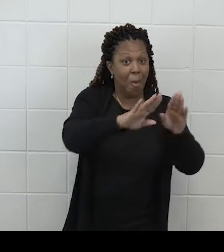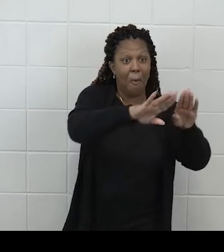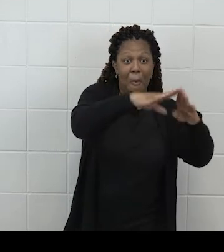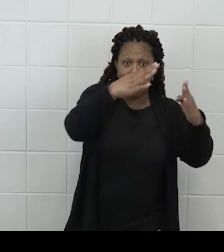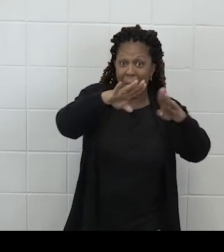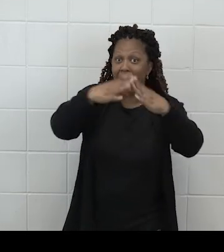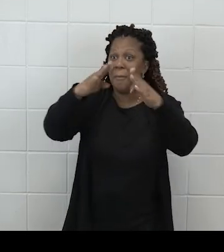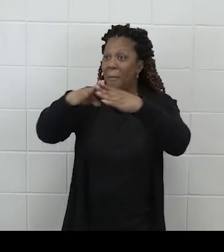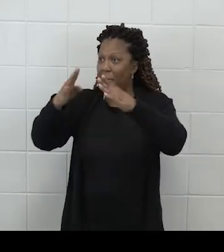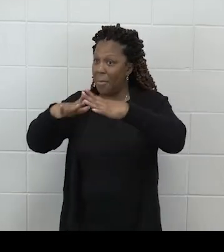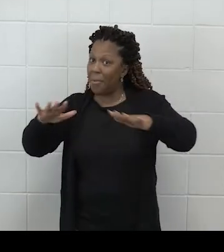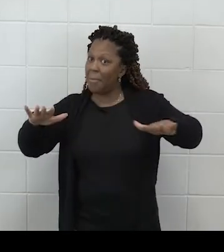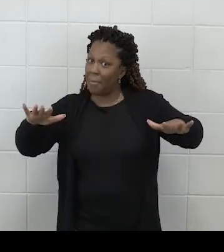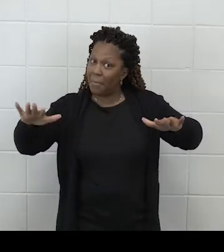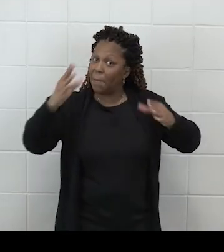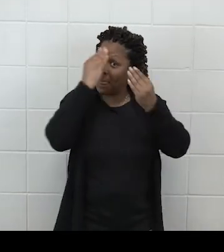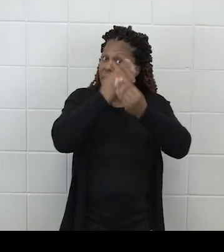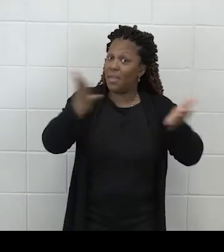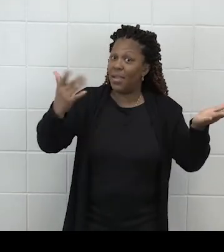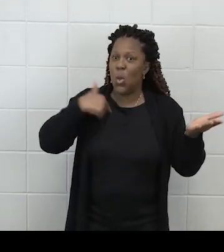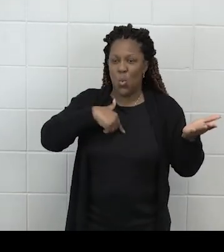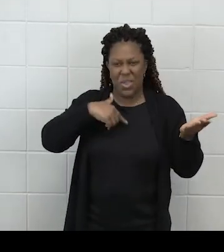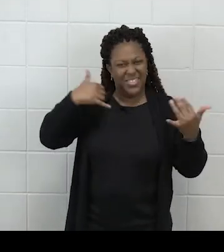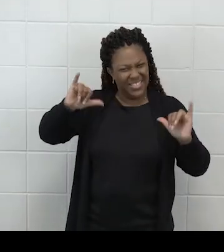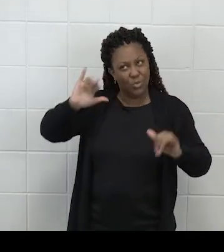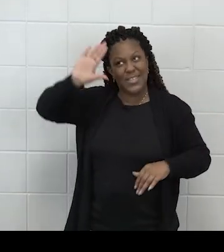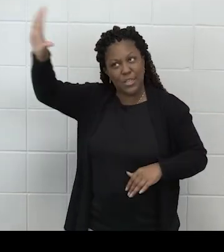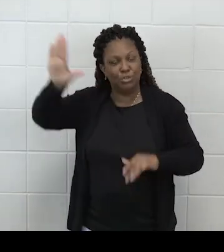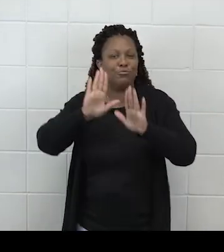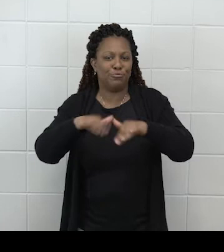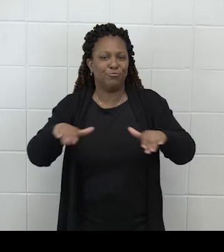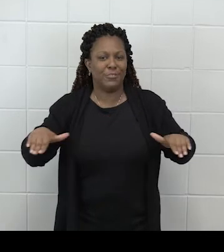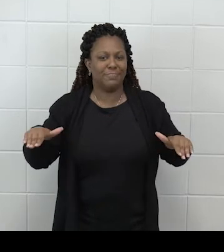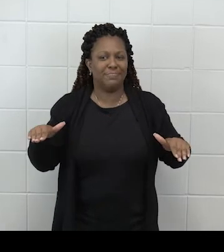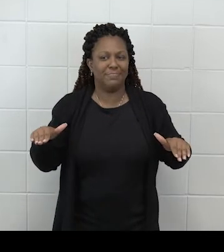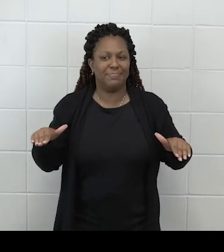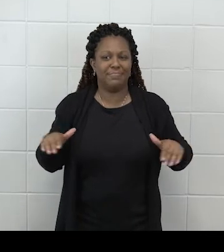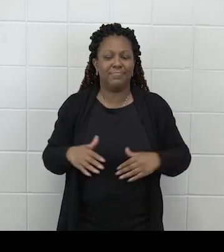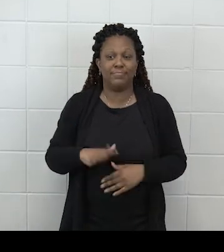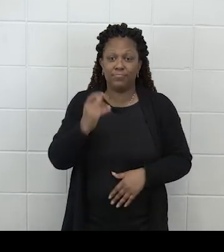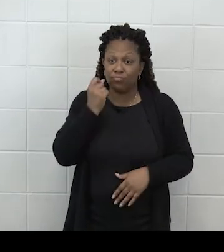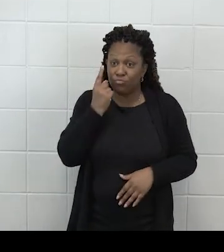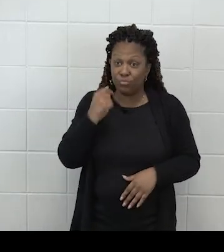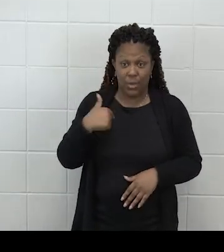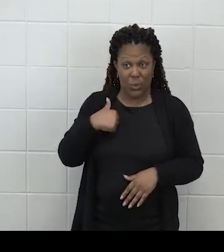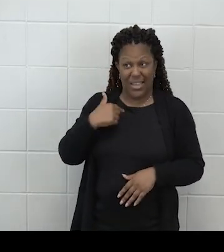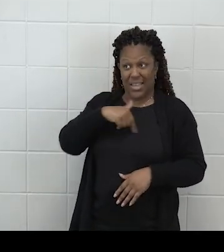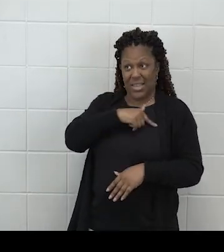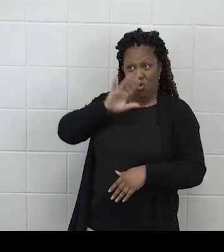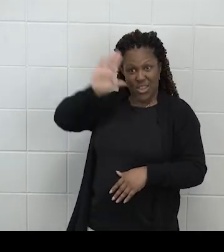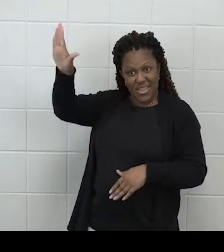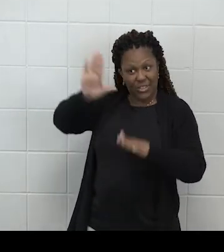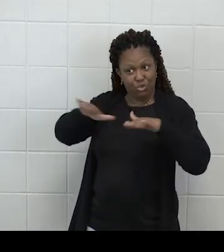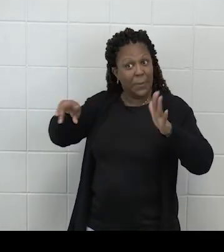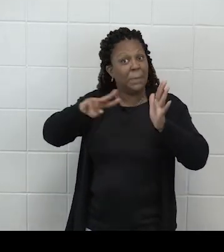of God. And with that inheritance comes a sense of duty to not only live right, but